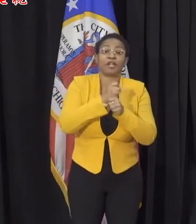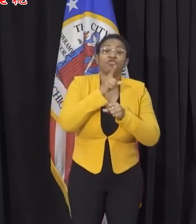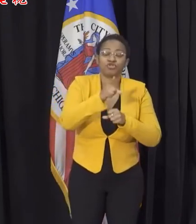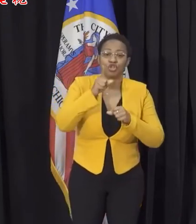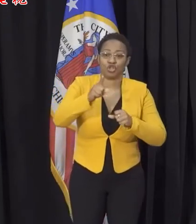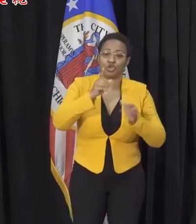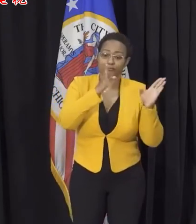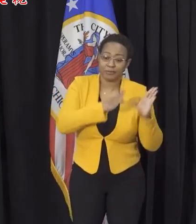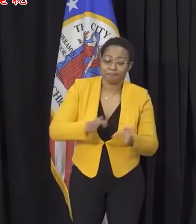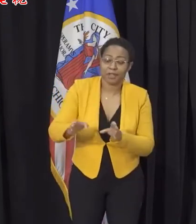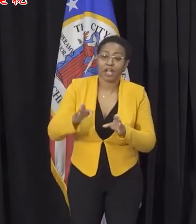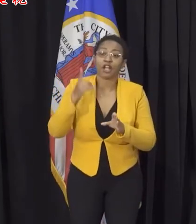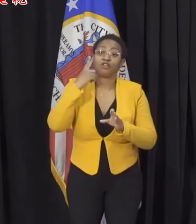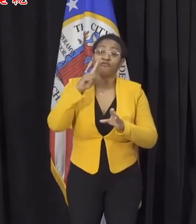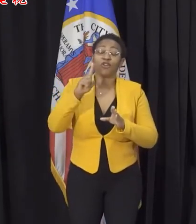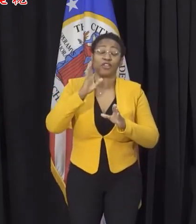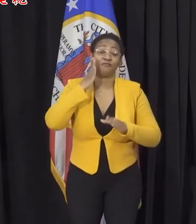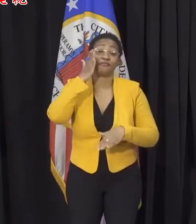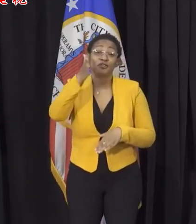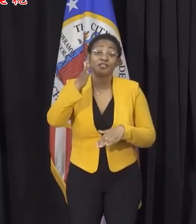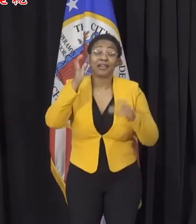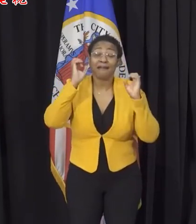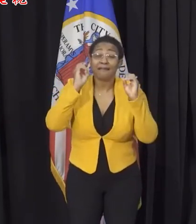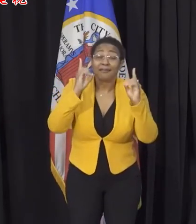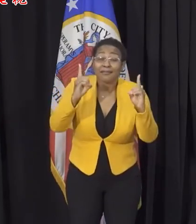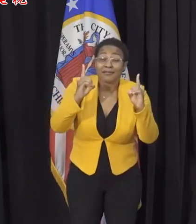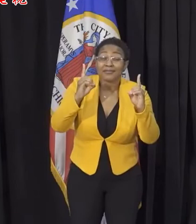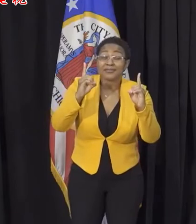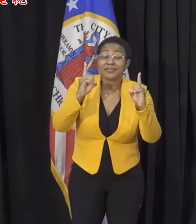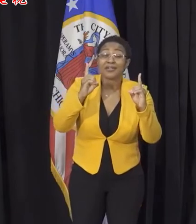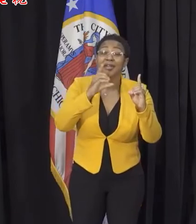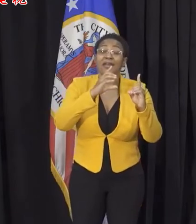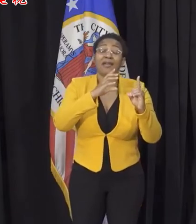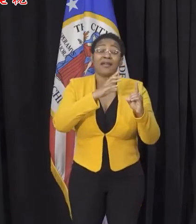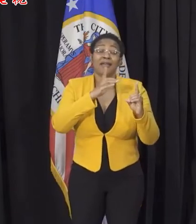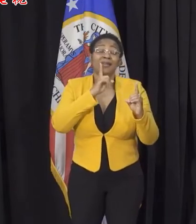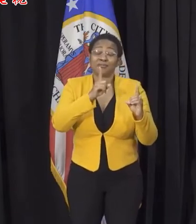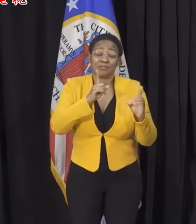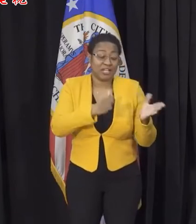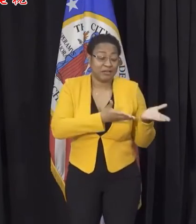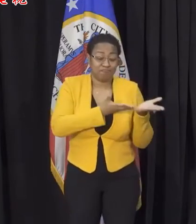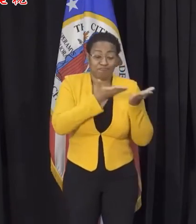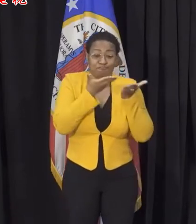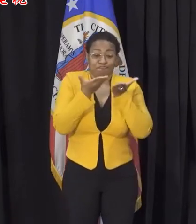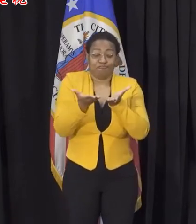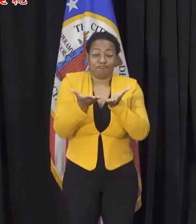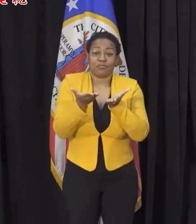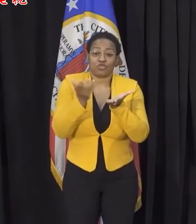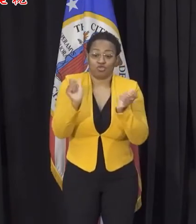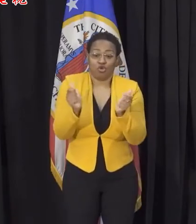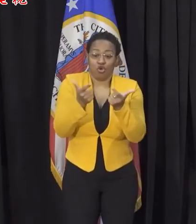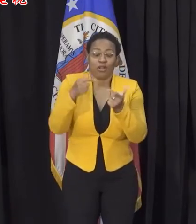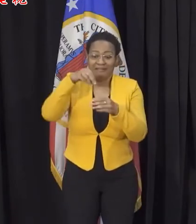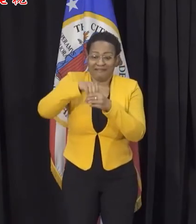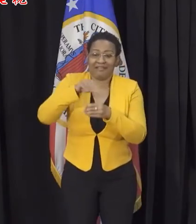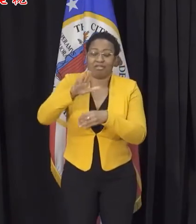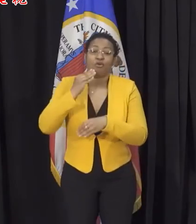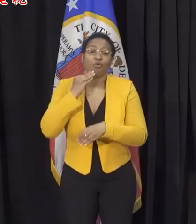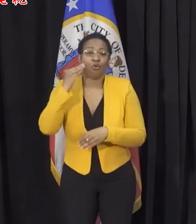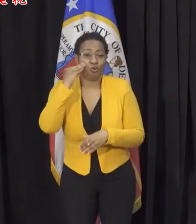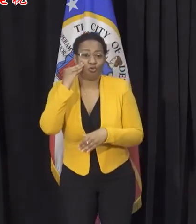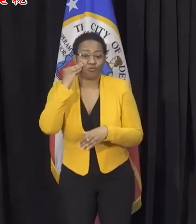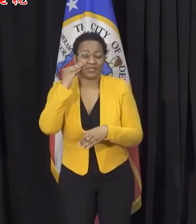future. Education and information will be brought live and in living color right into their